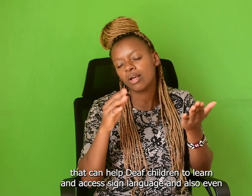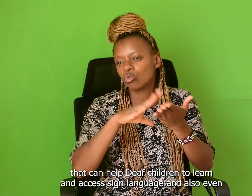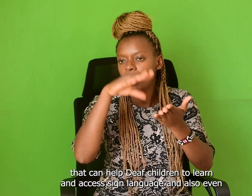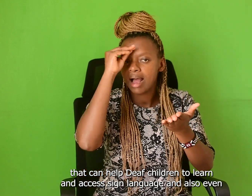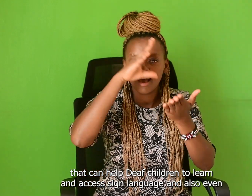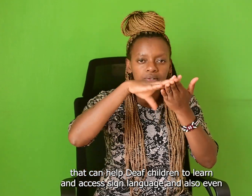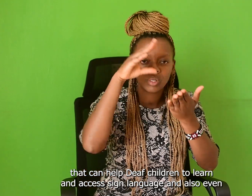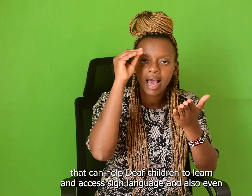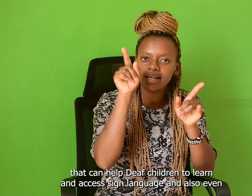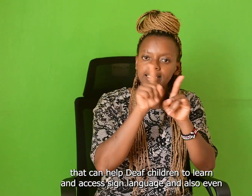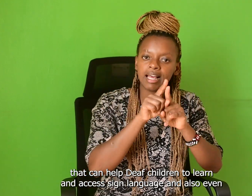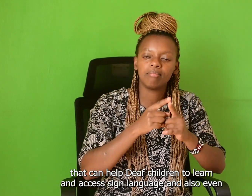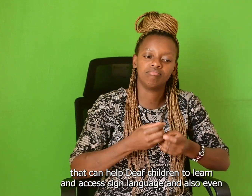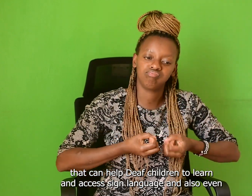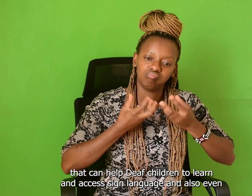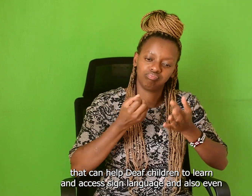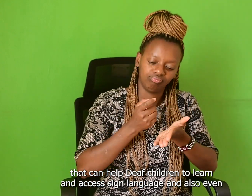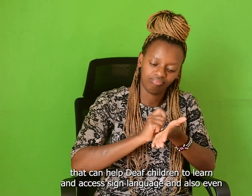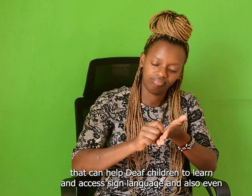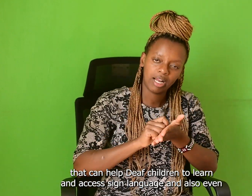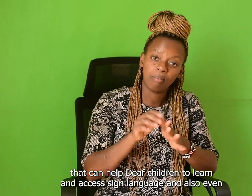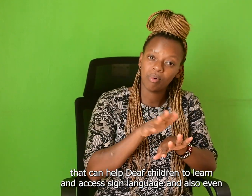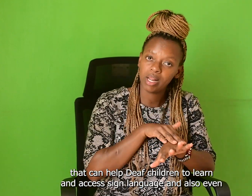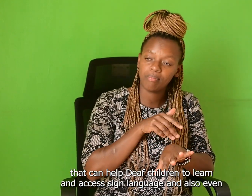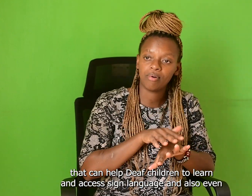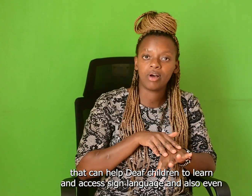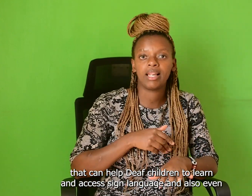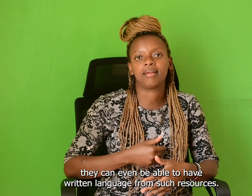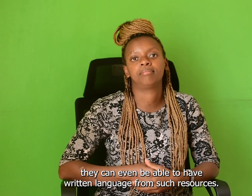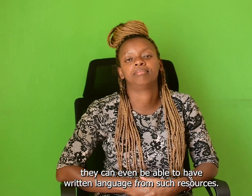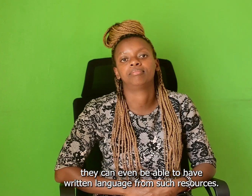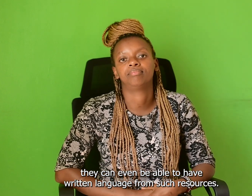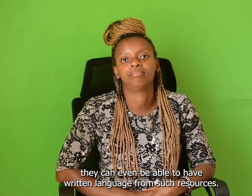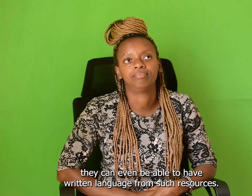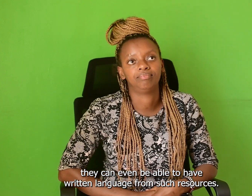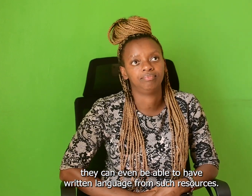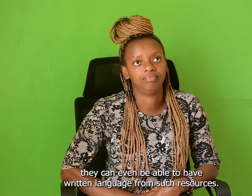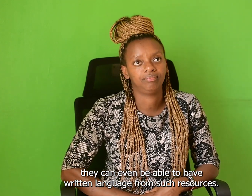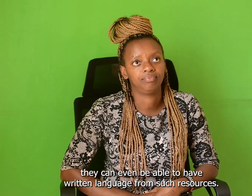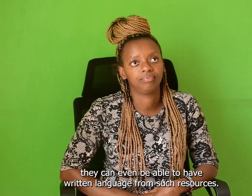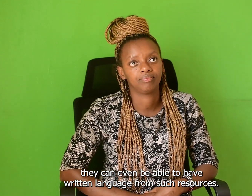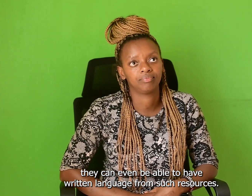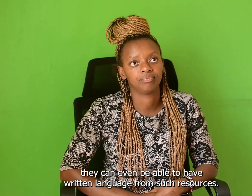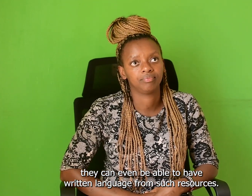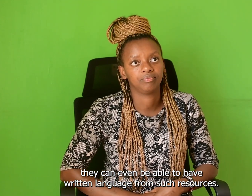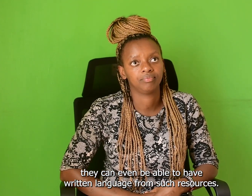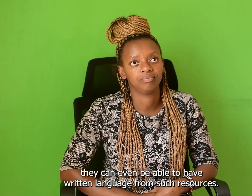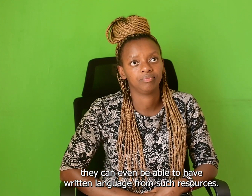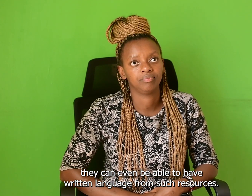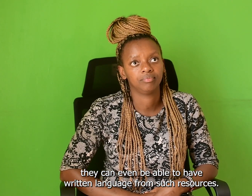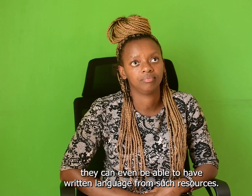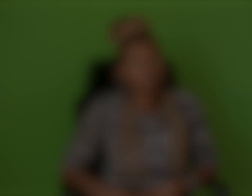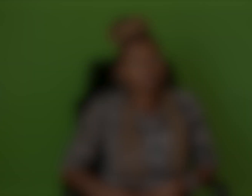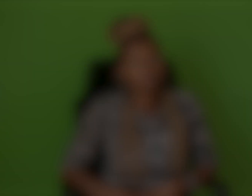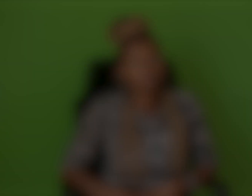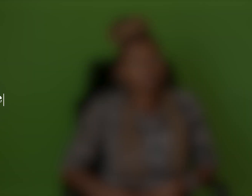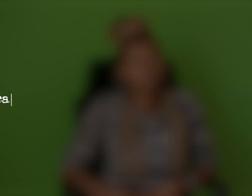deaf children to learn and access sign language. And also even they can even be able to have written language from such resources.